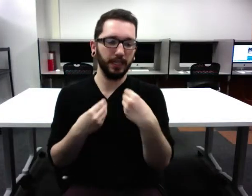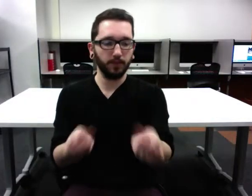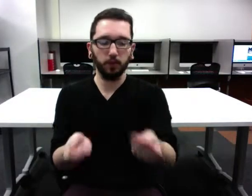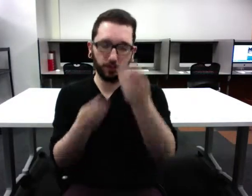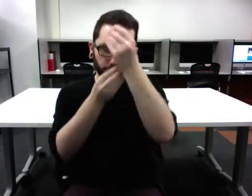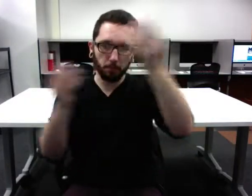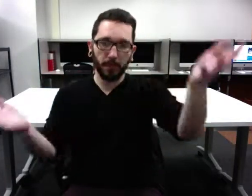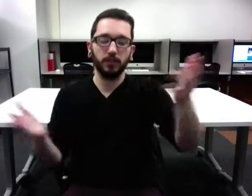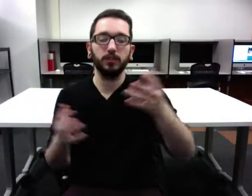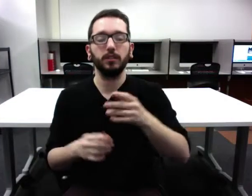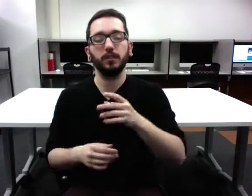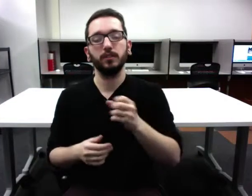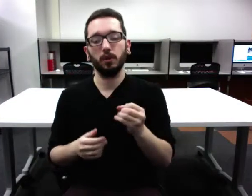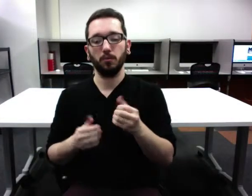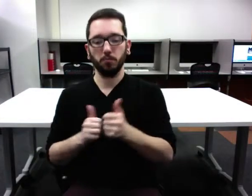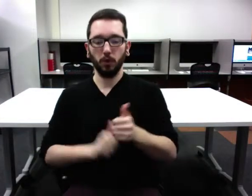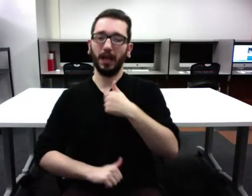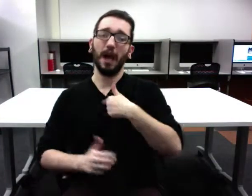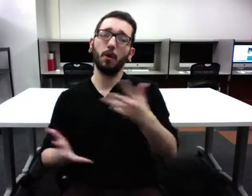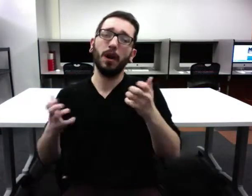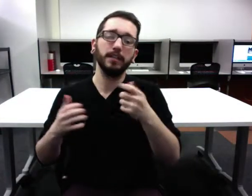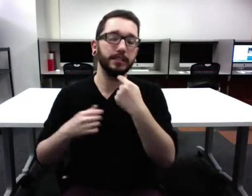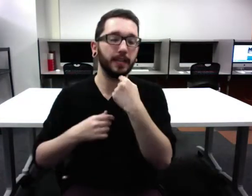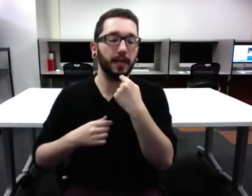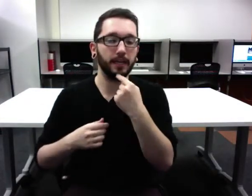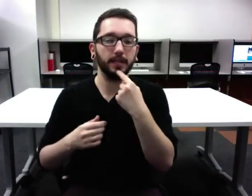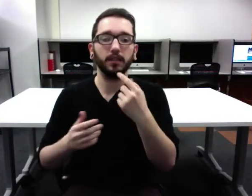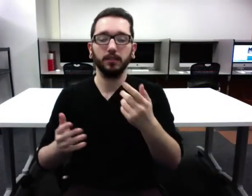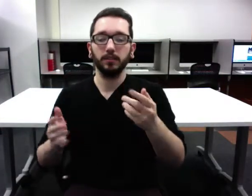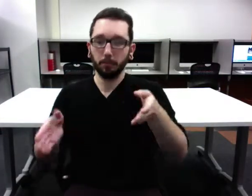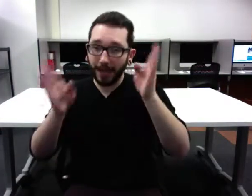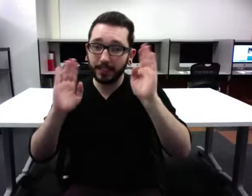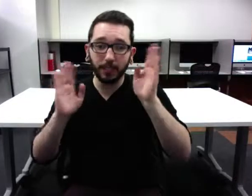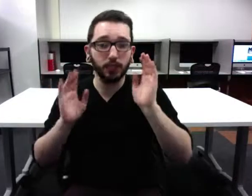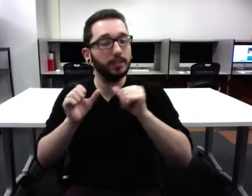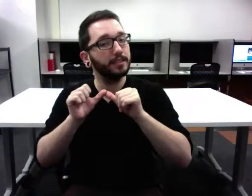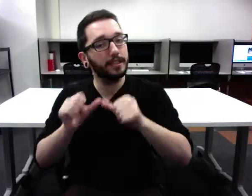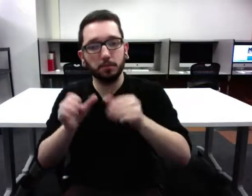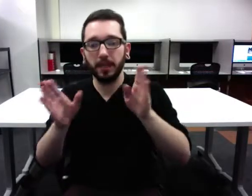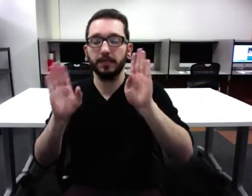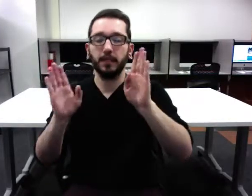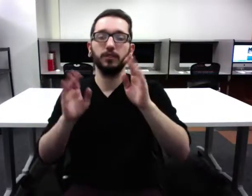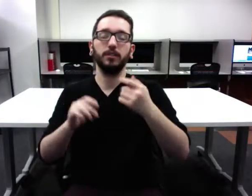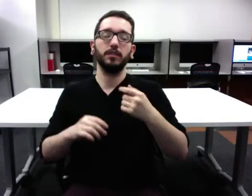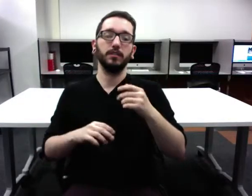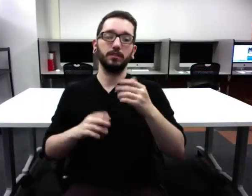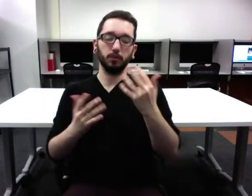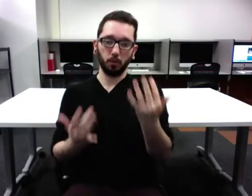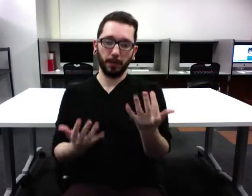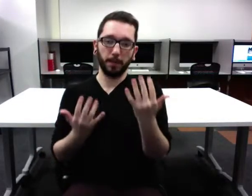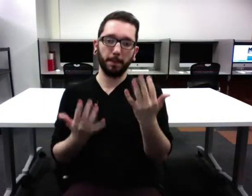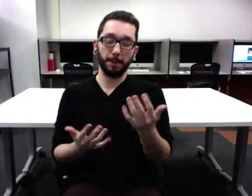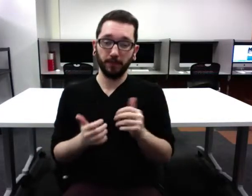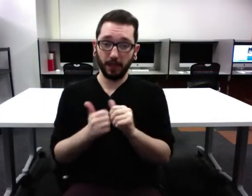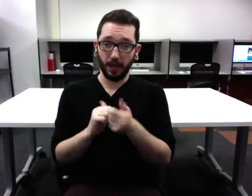mostly going to be saying stay tuned, and someone's on the case. We're working on this for you. How do we set our priorities? This is